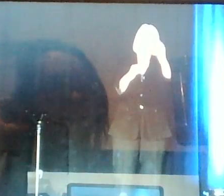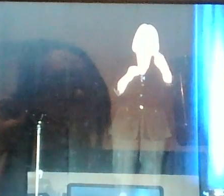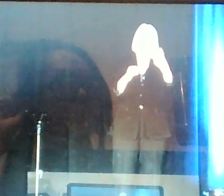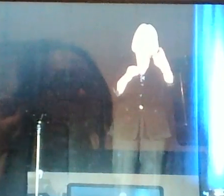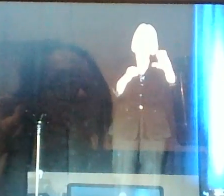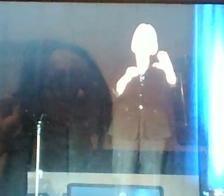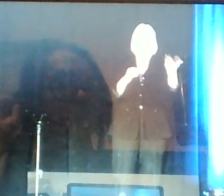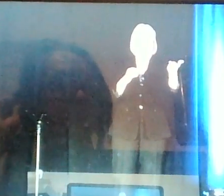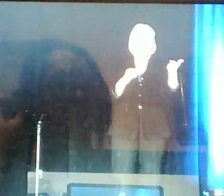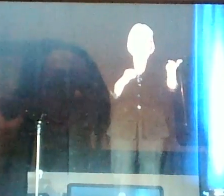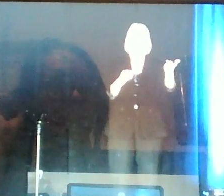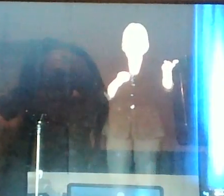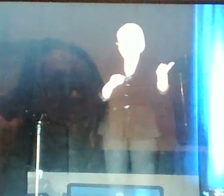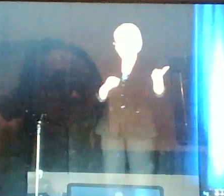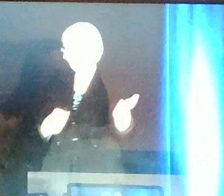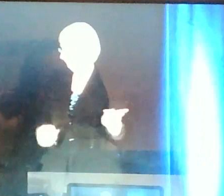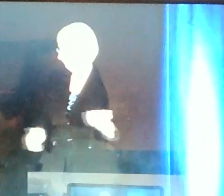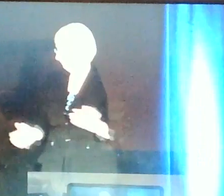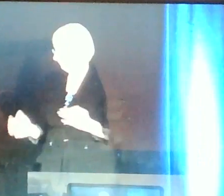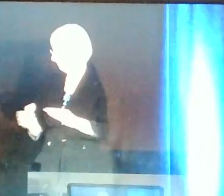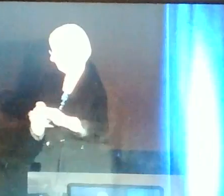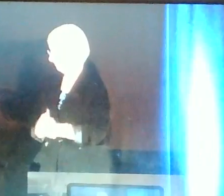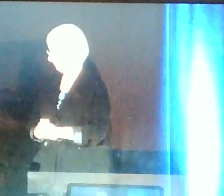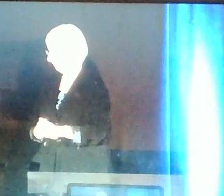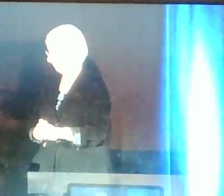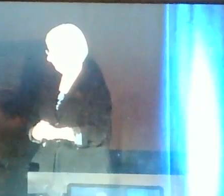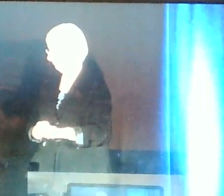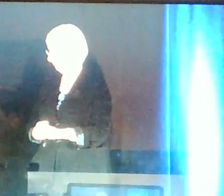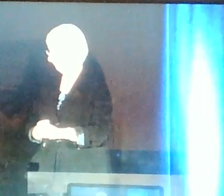behavior is behind as well? That's knowledge rich.